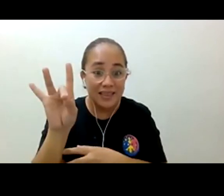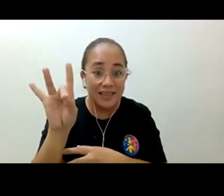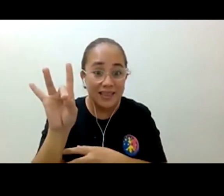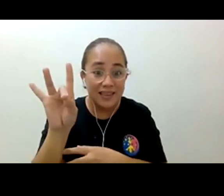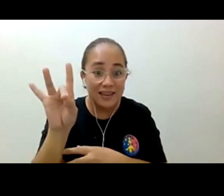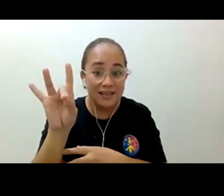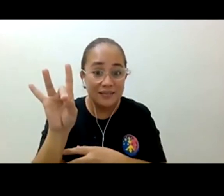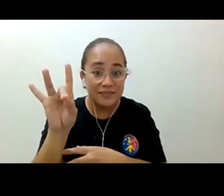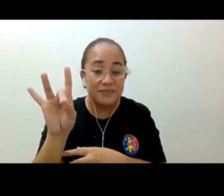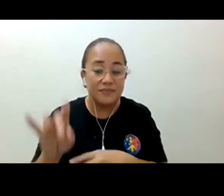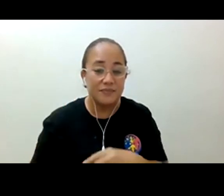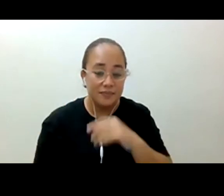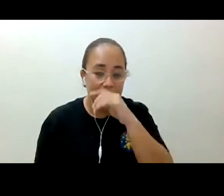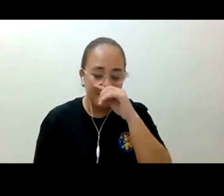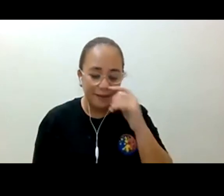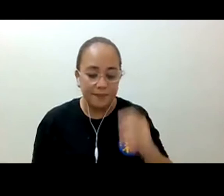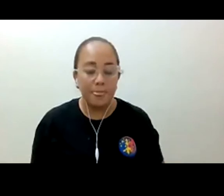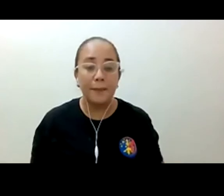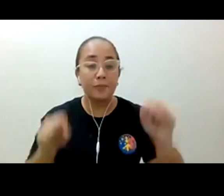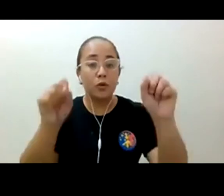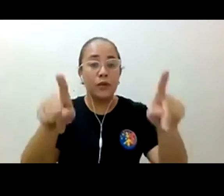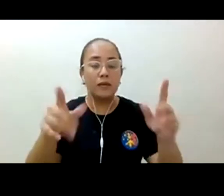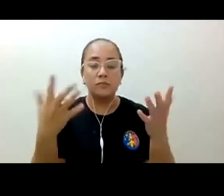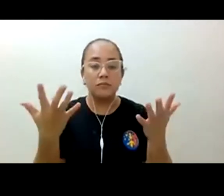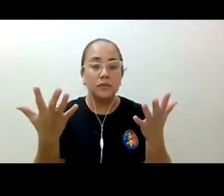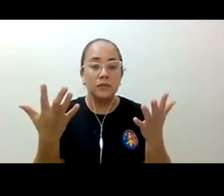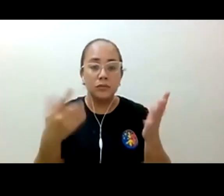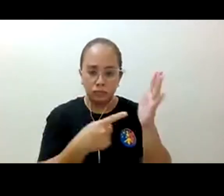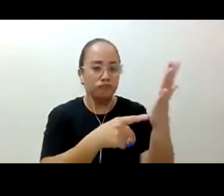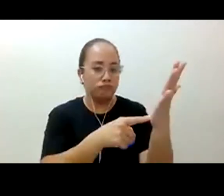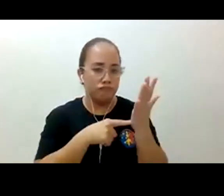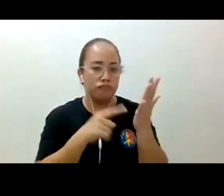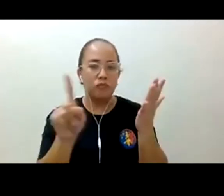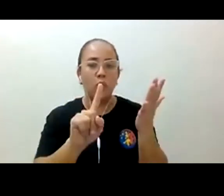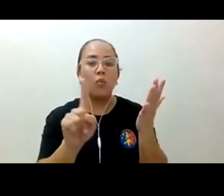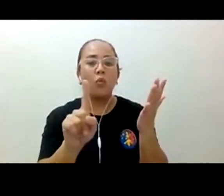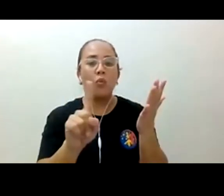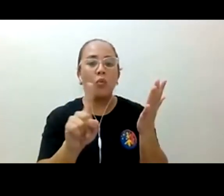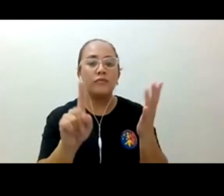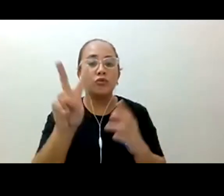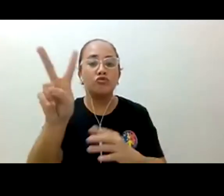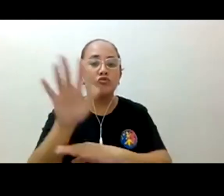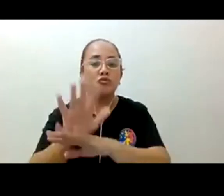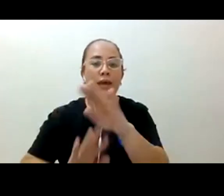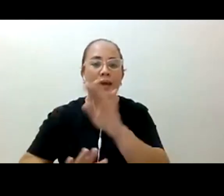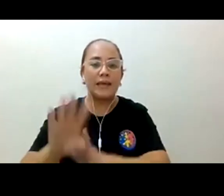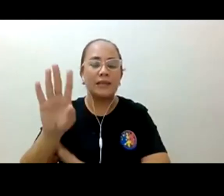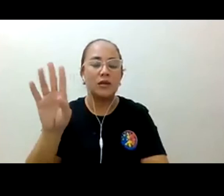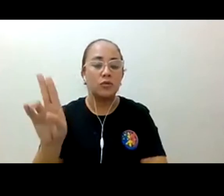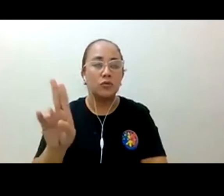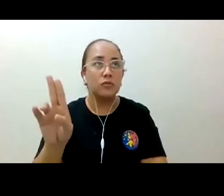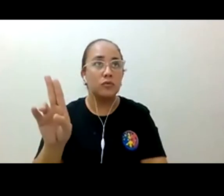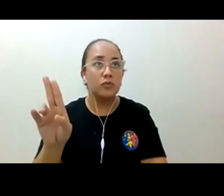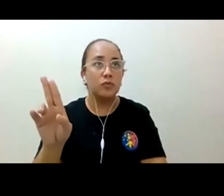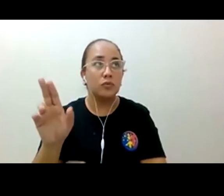Ming saying, yes, that's our group. Okay, so show me what you have with the sign, 2-handed signs with the